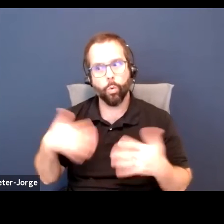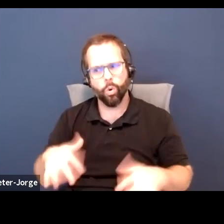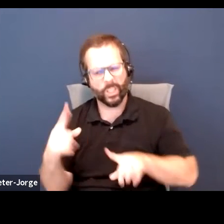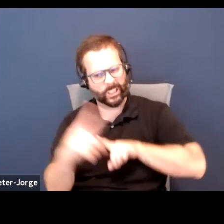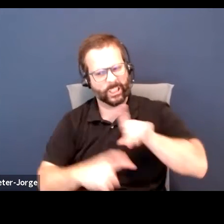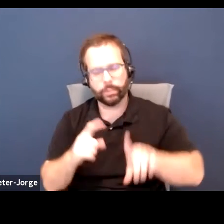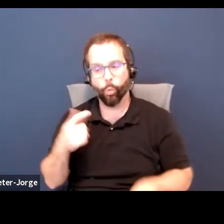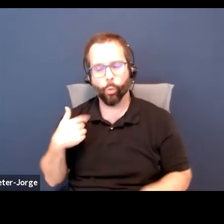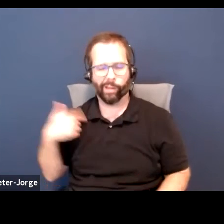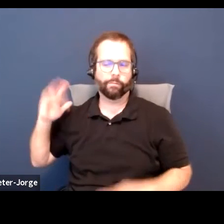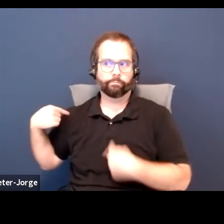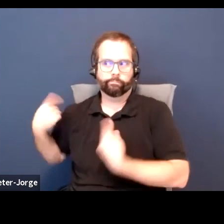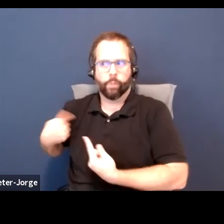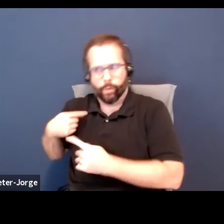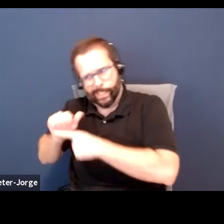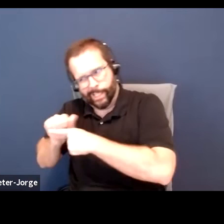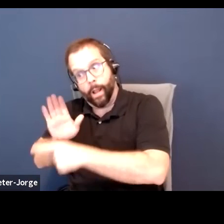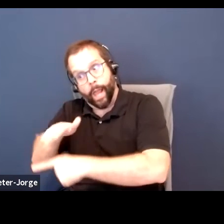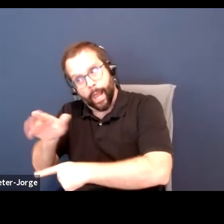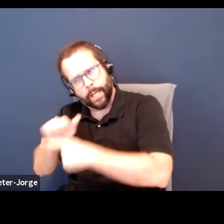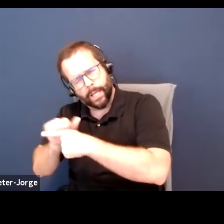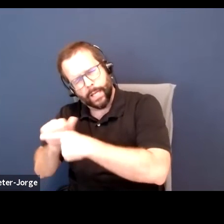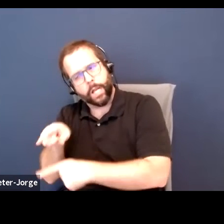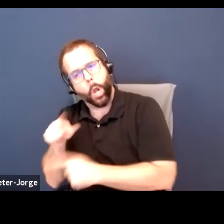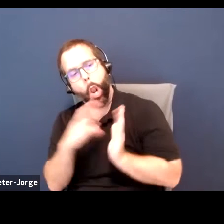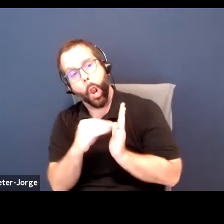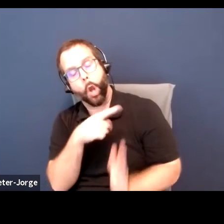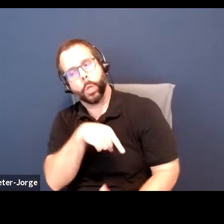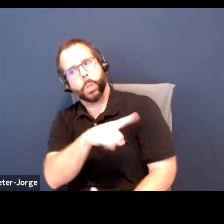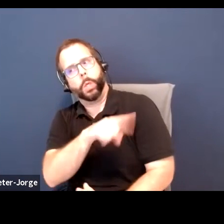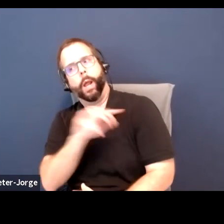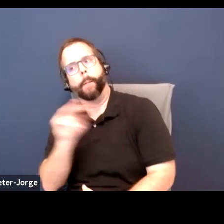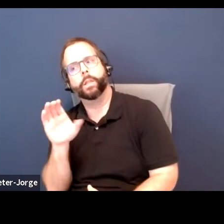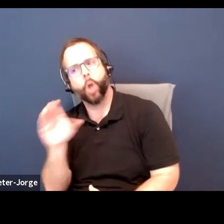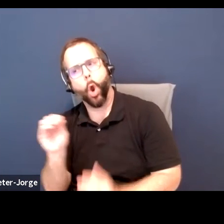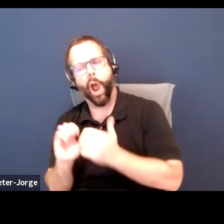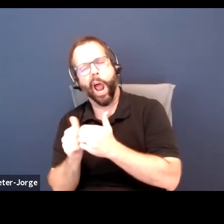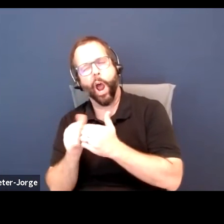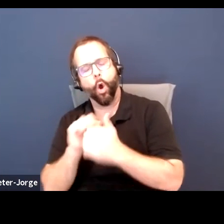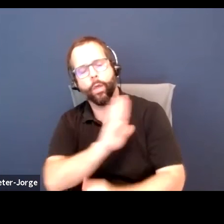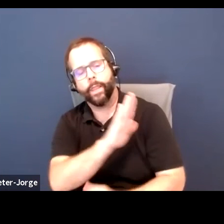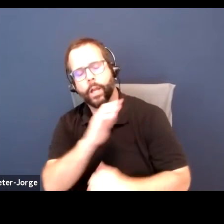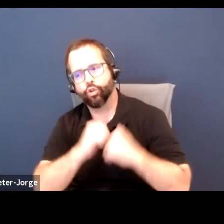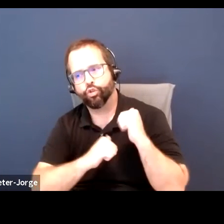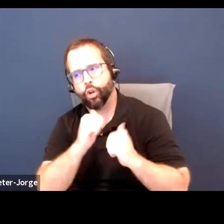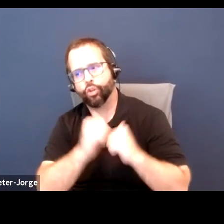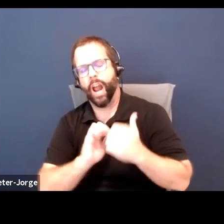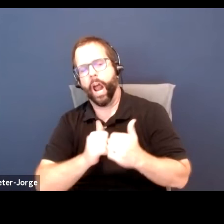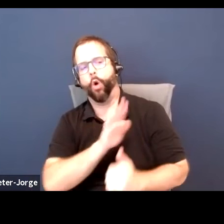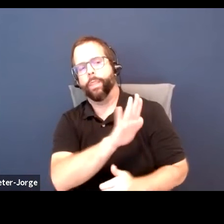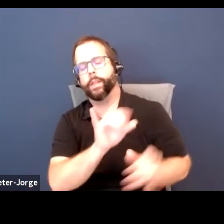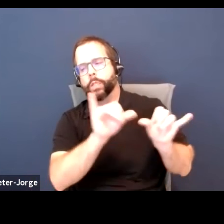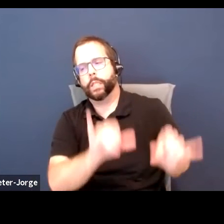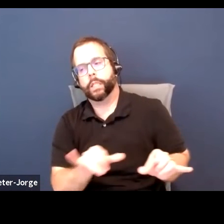for people to learn more about Medicaid managed care and how the systems could be structured so that